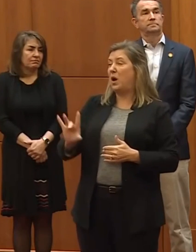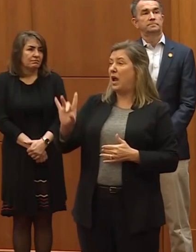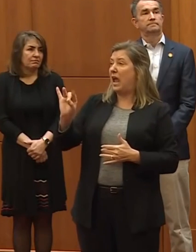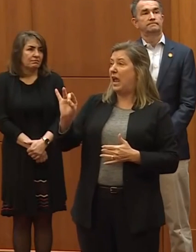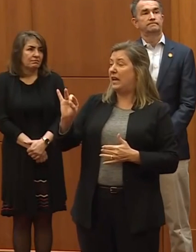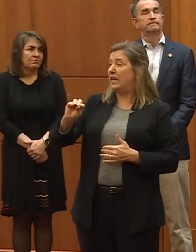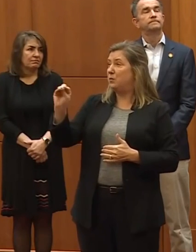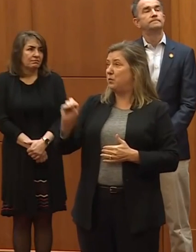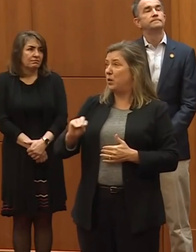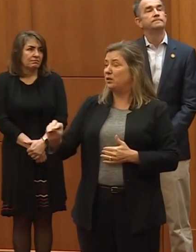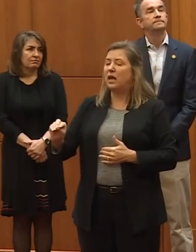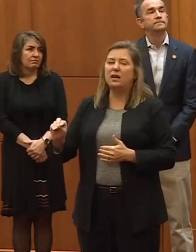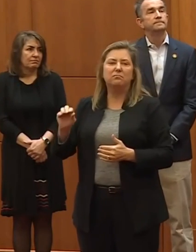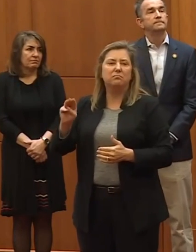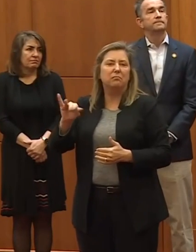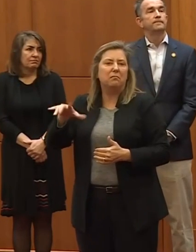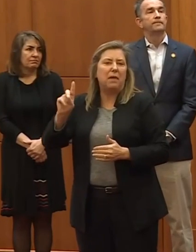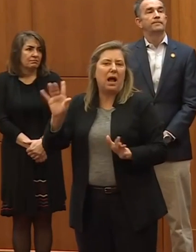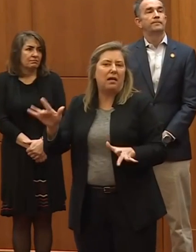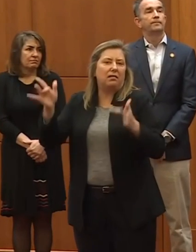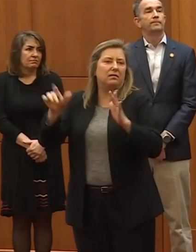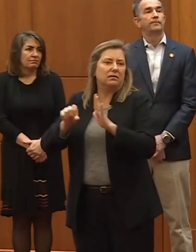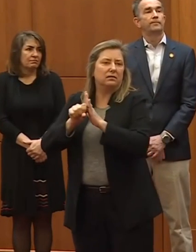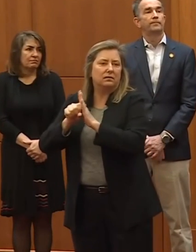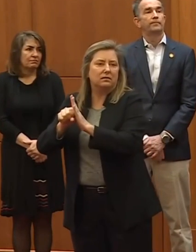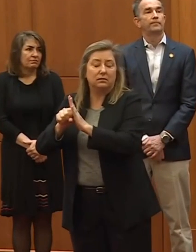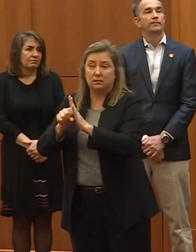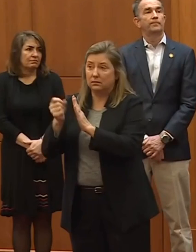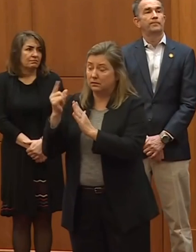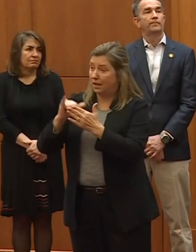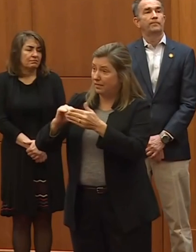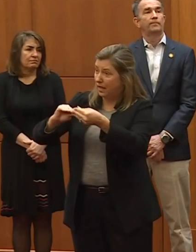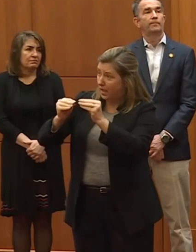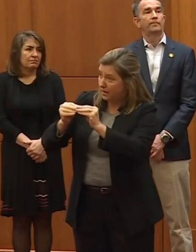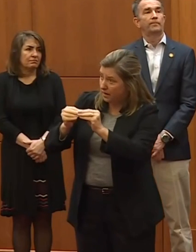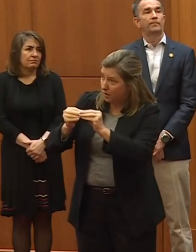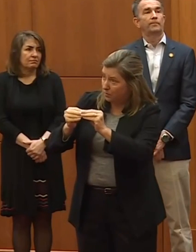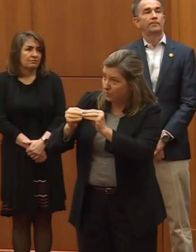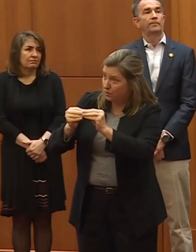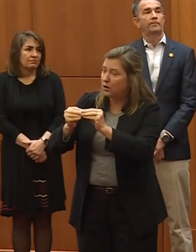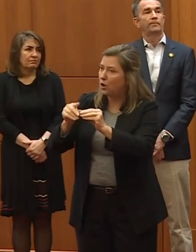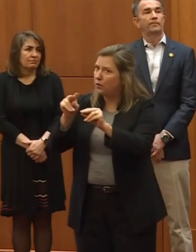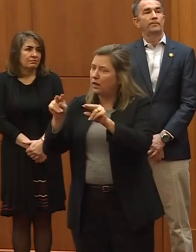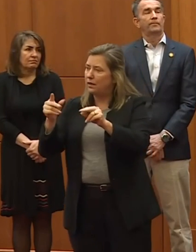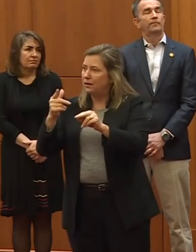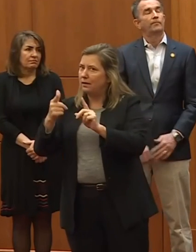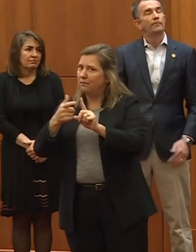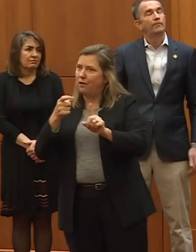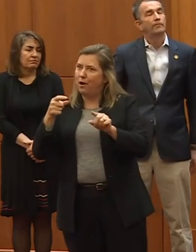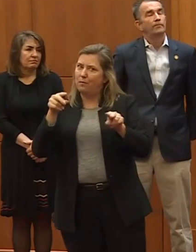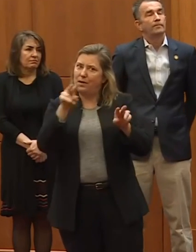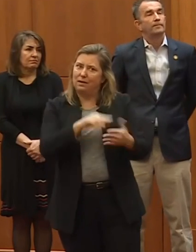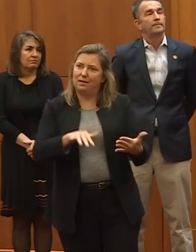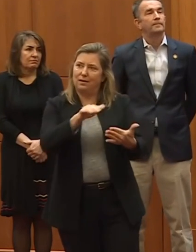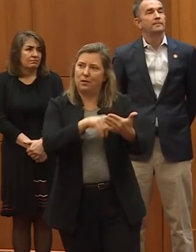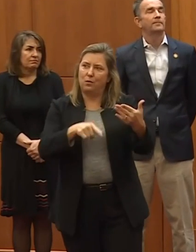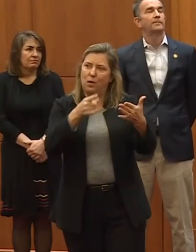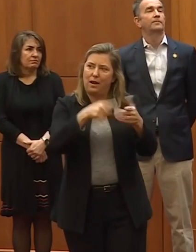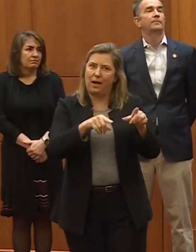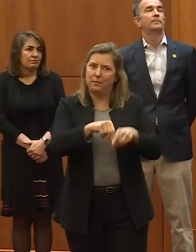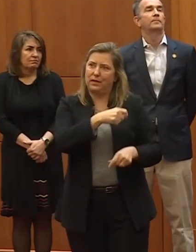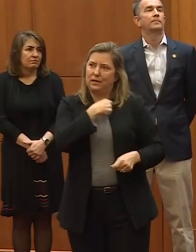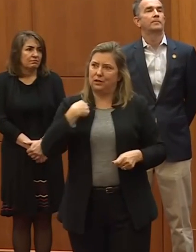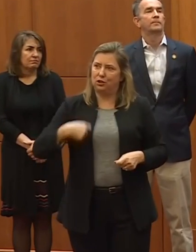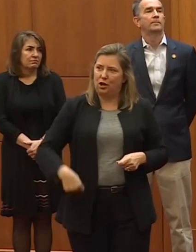that statistic comes from looking at the pandemic in China. And everything that was listed